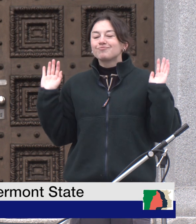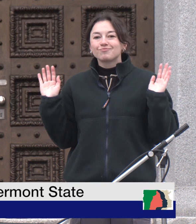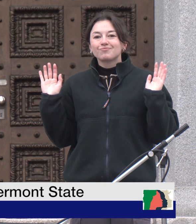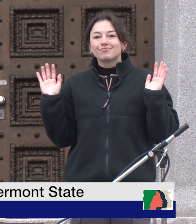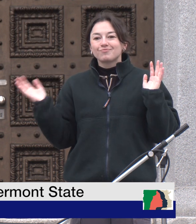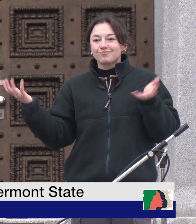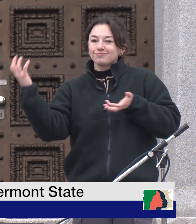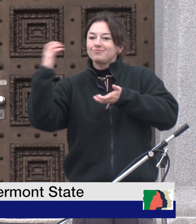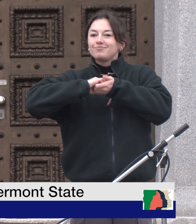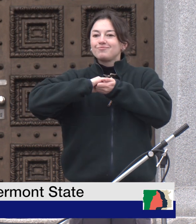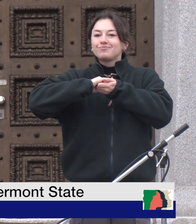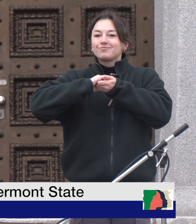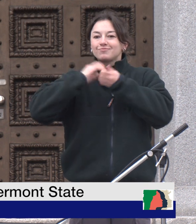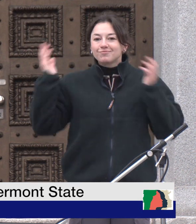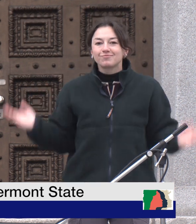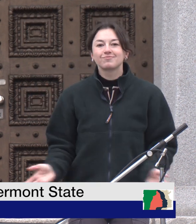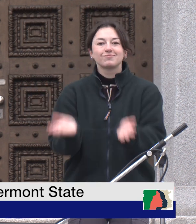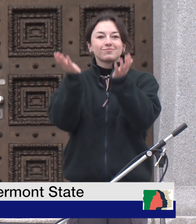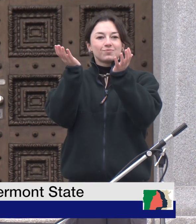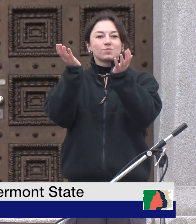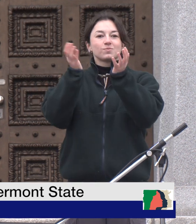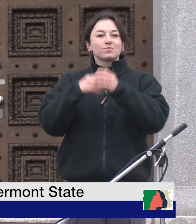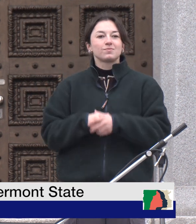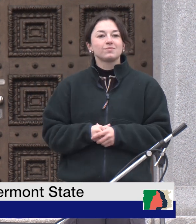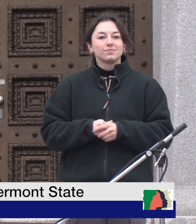to bring us up.